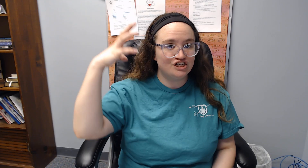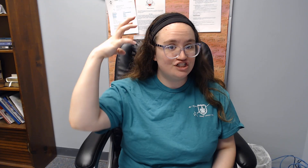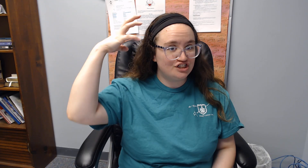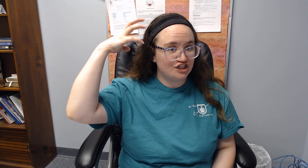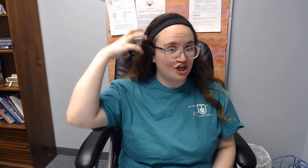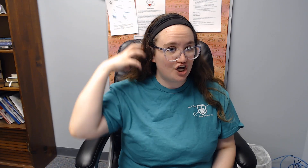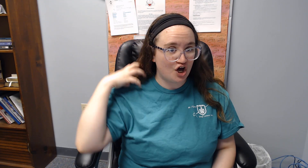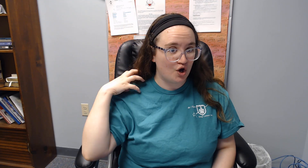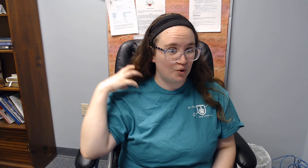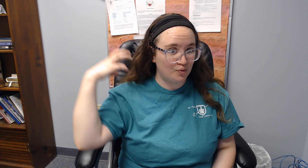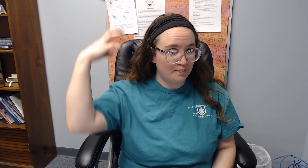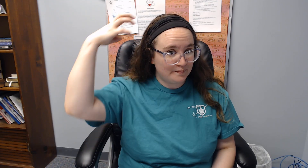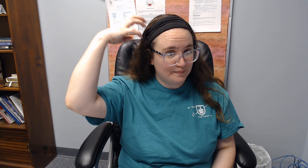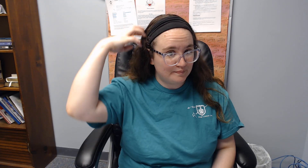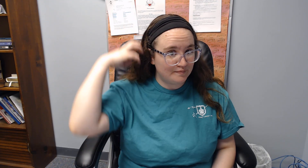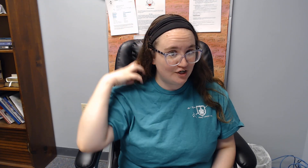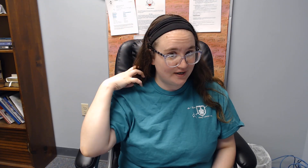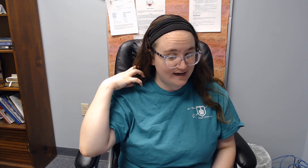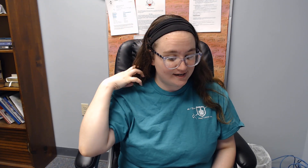To comb your hair.